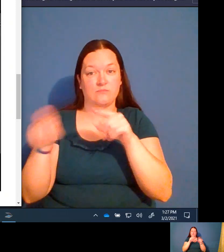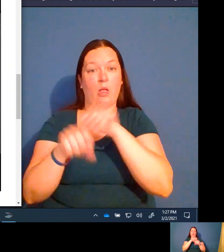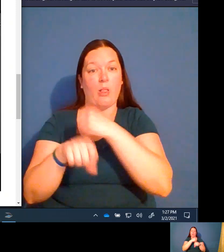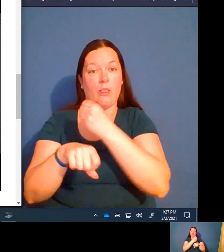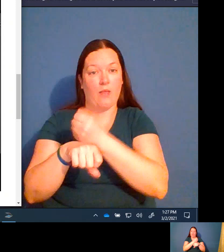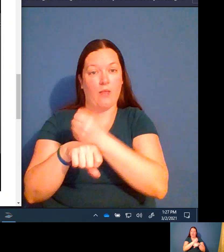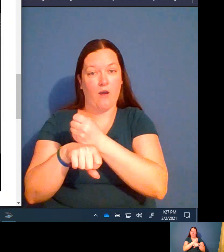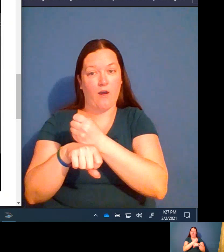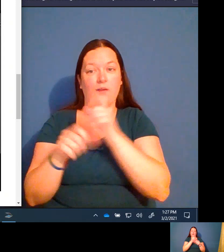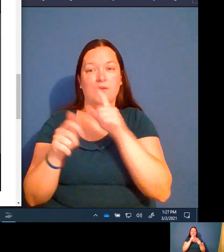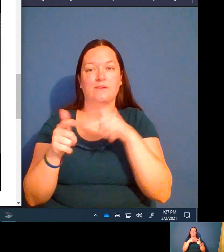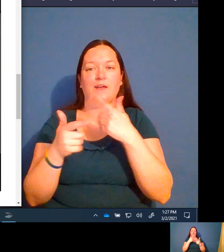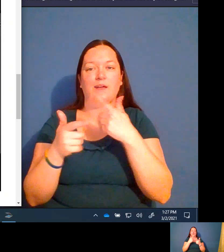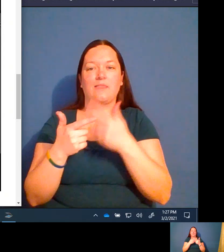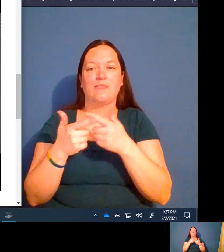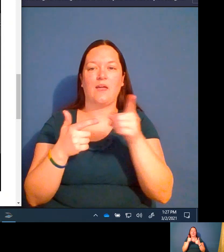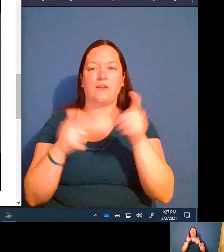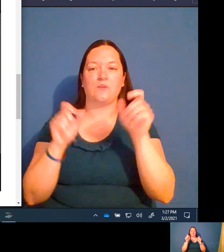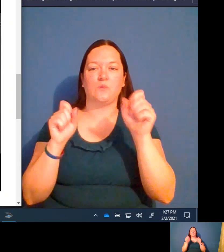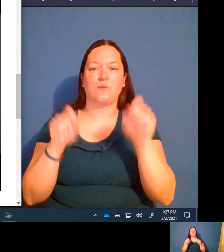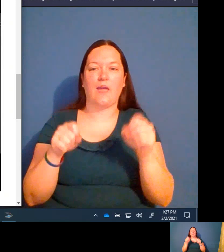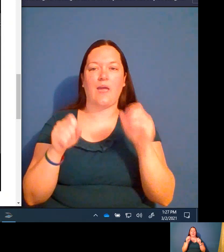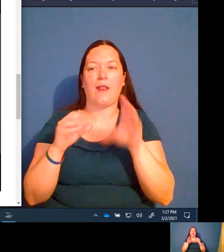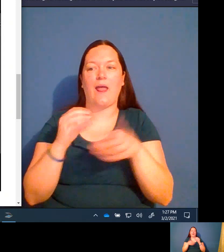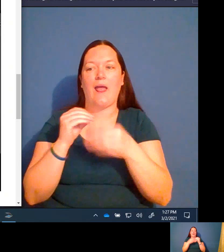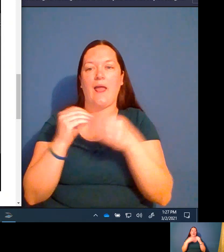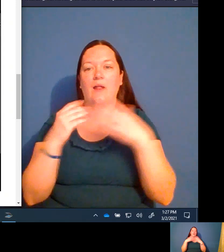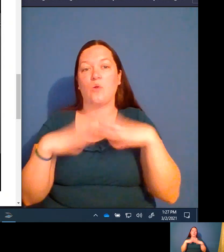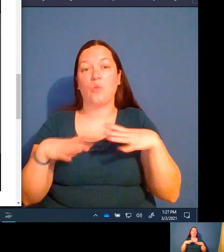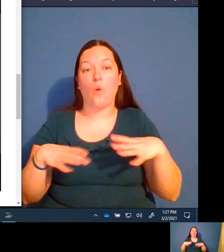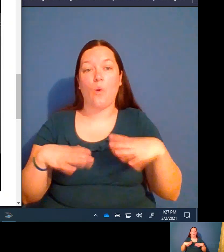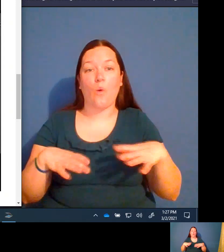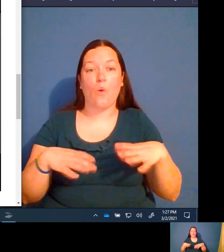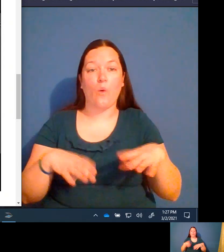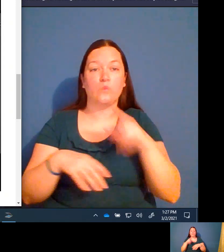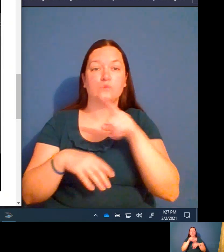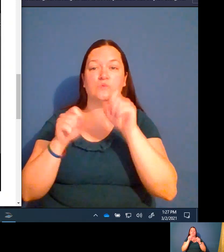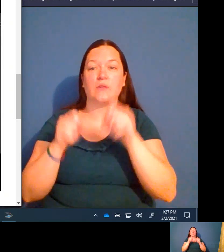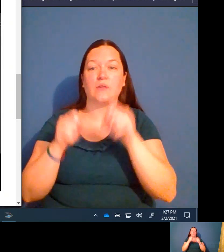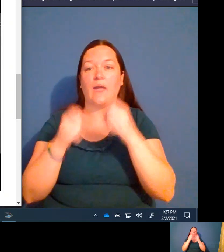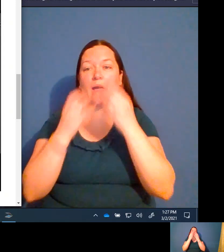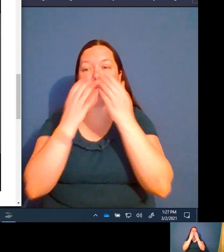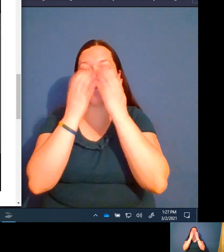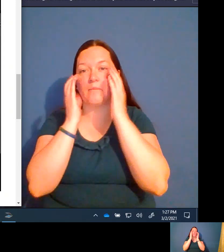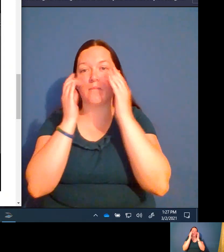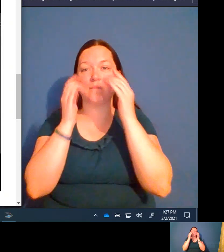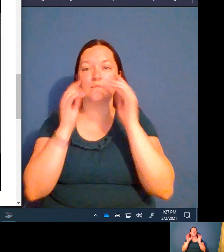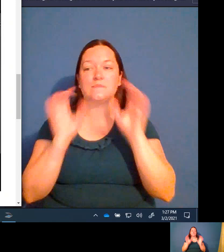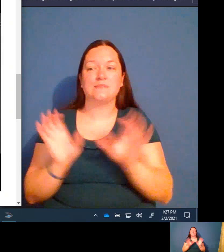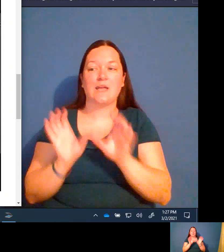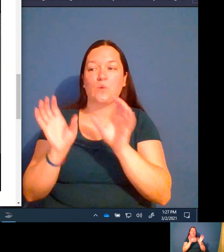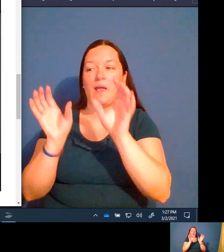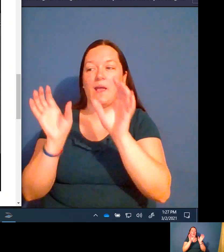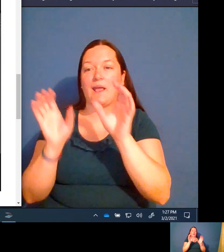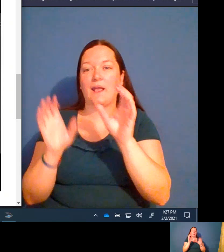could begin to do maybe, I don't know, you could put some clothes on him. You could put a mask on him. You can give some